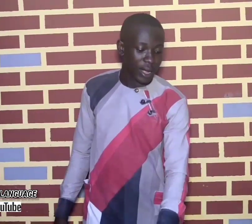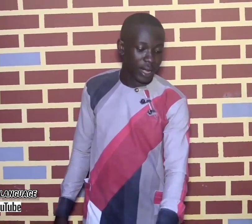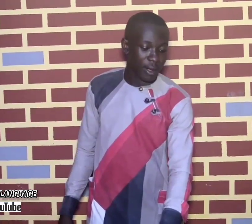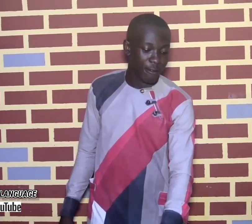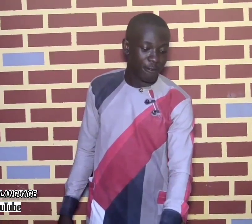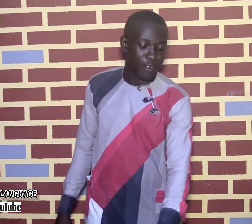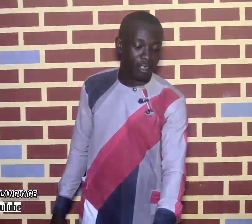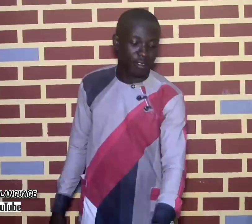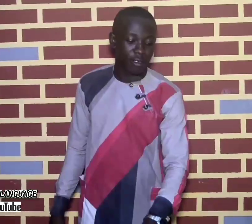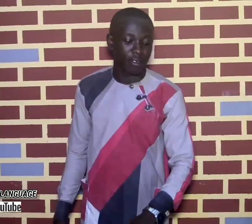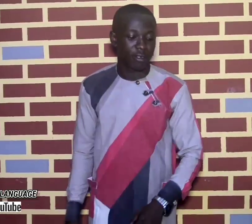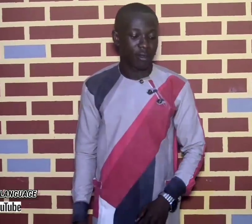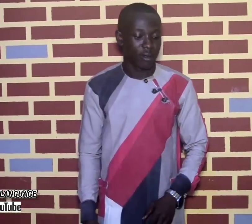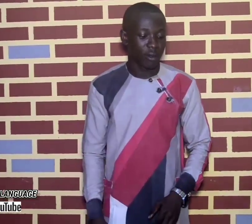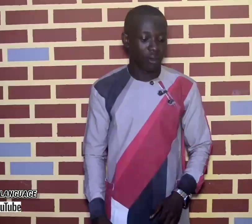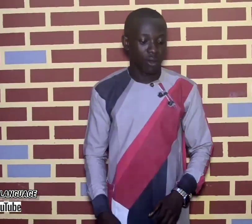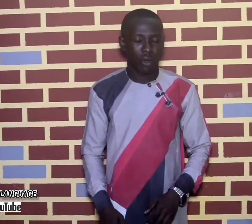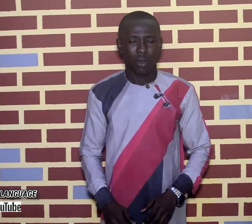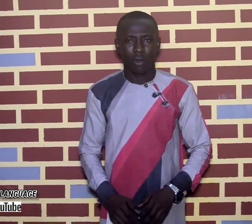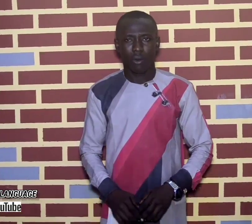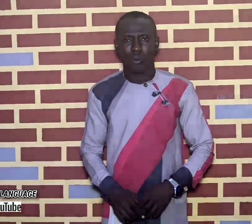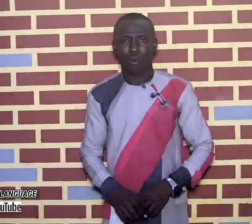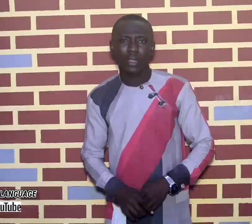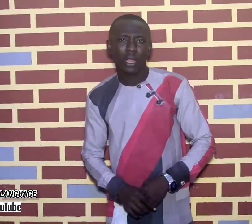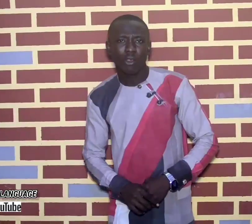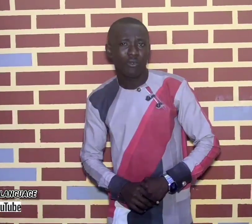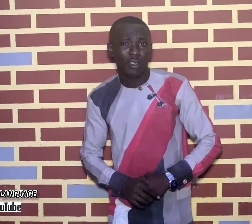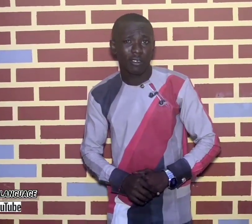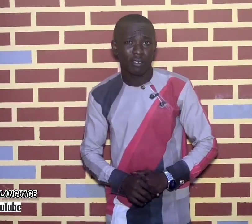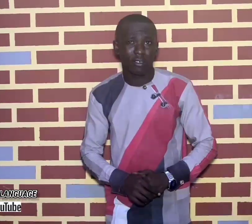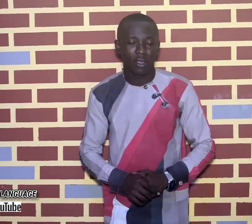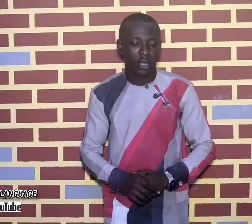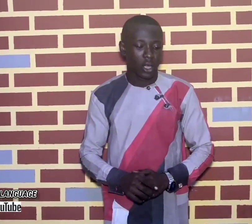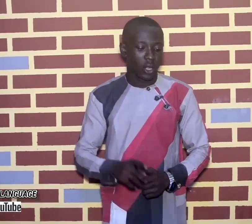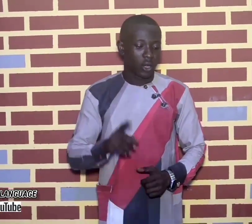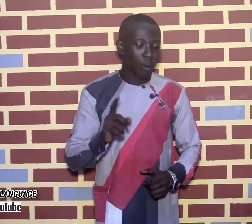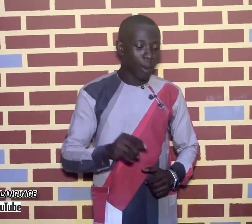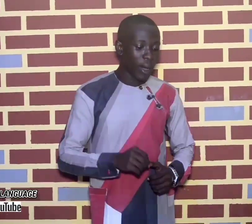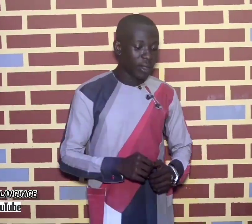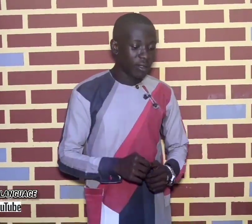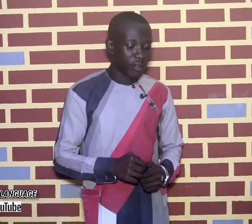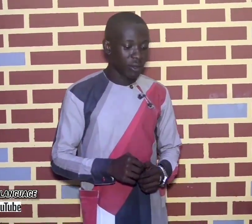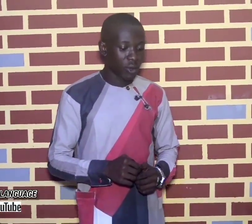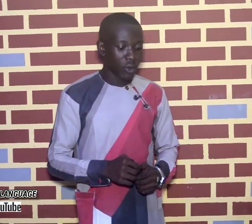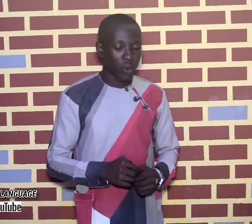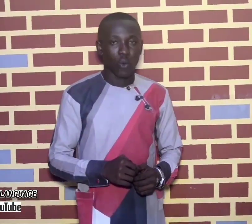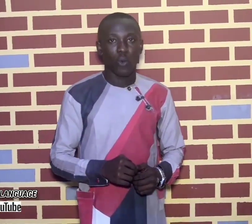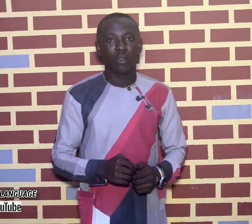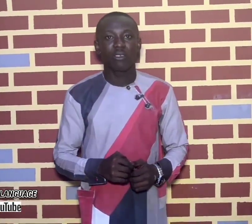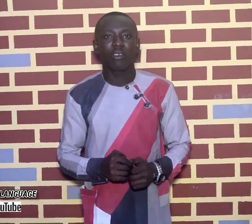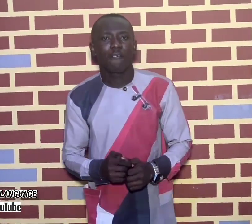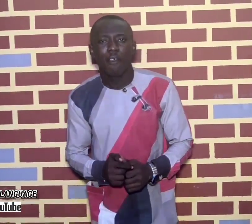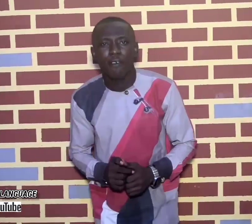icebreaker phrases. What are those phrases? Number one is, what is your